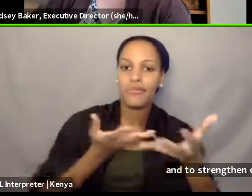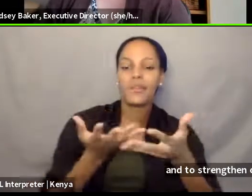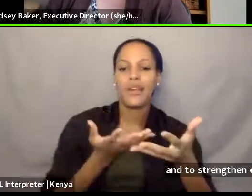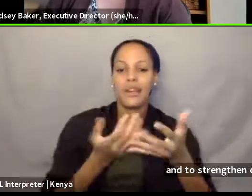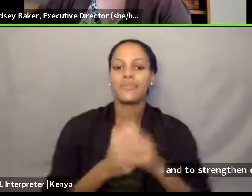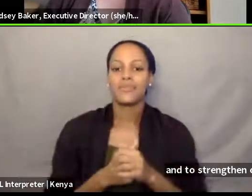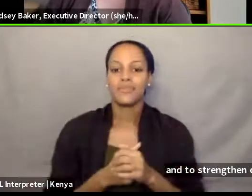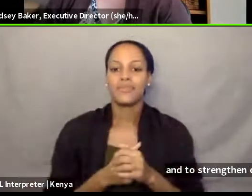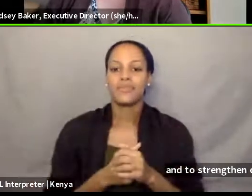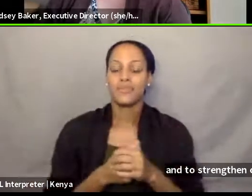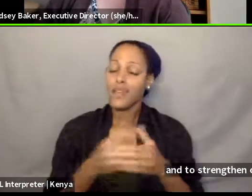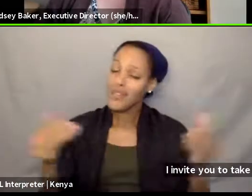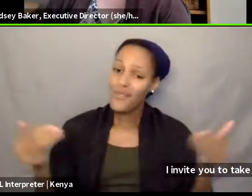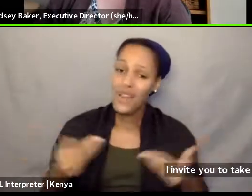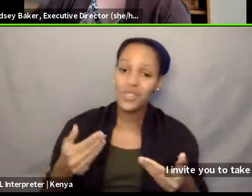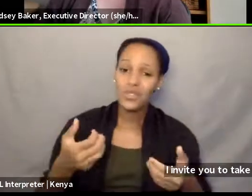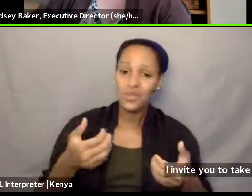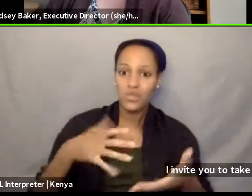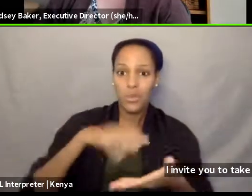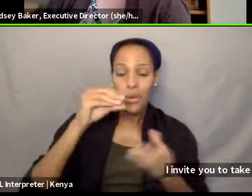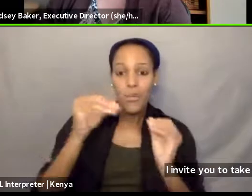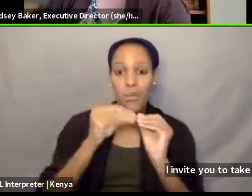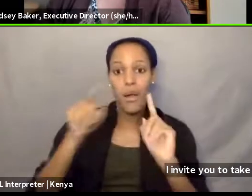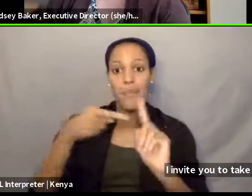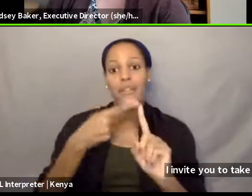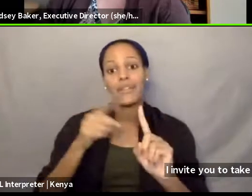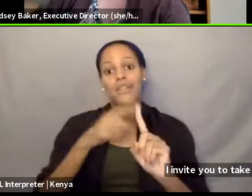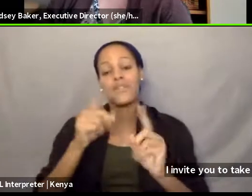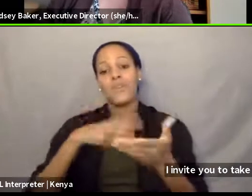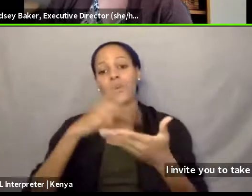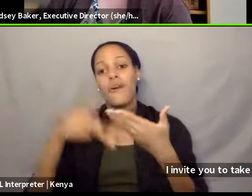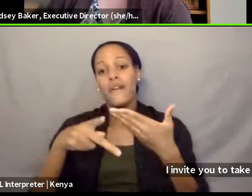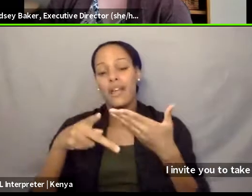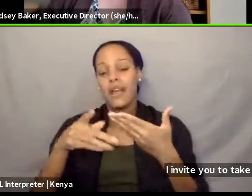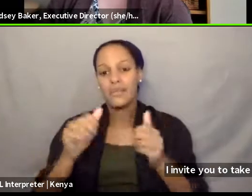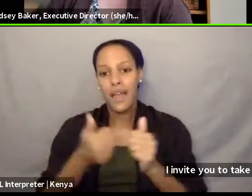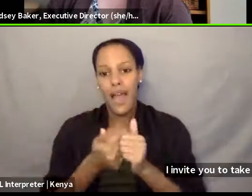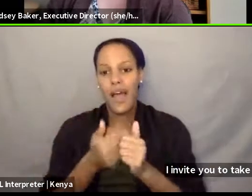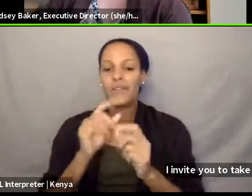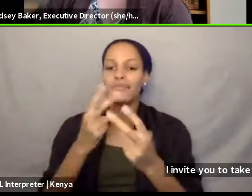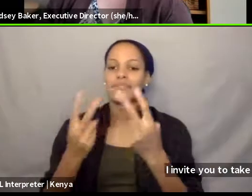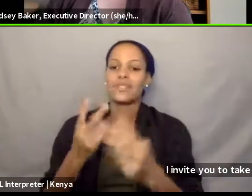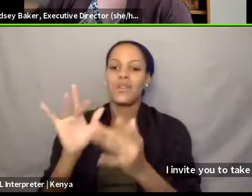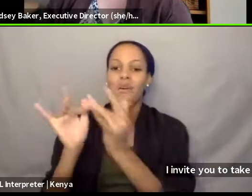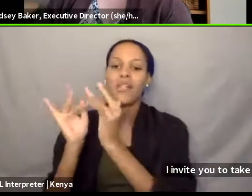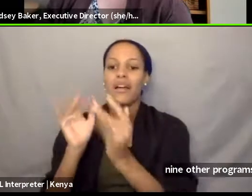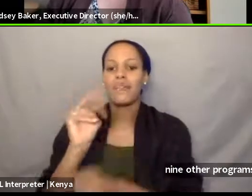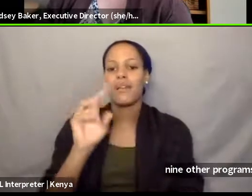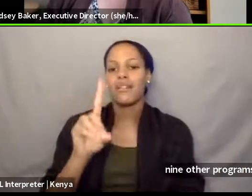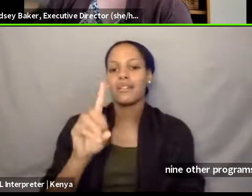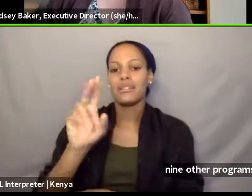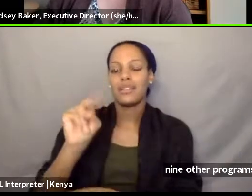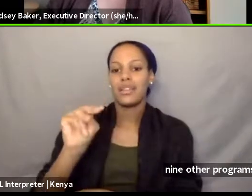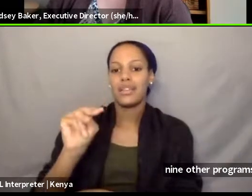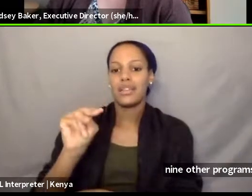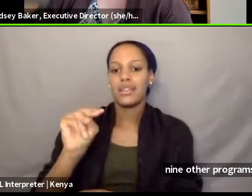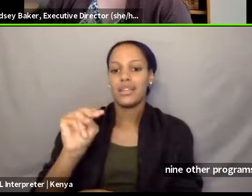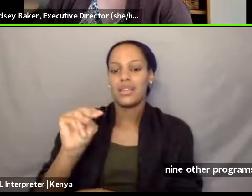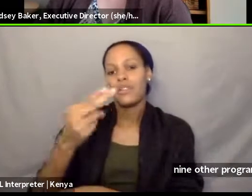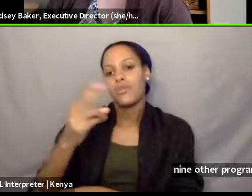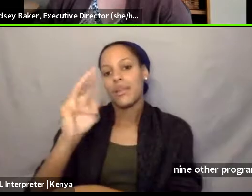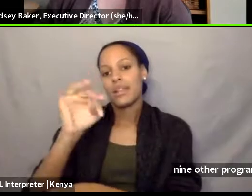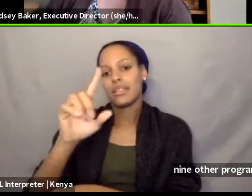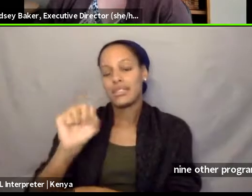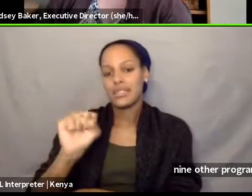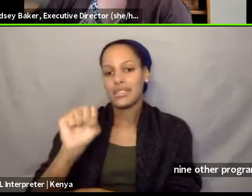take a moment to learn more about our 9 other programs by visiting mdhumanities.org. And always, don't forget, you can